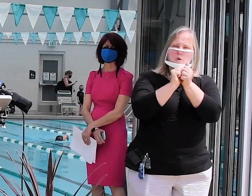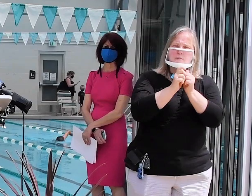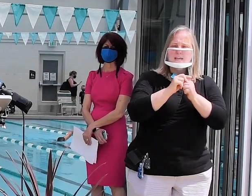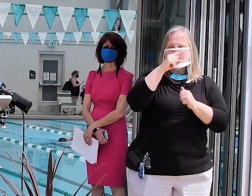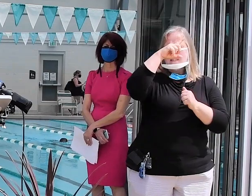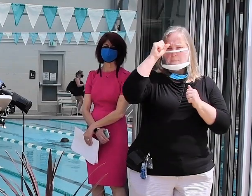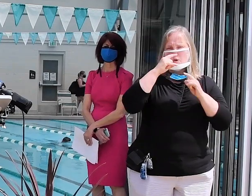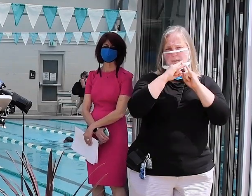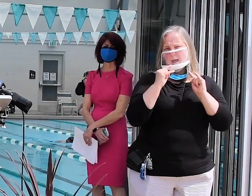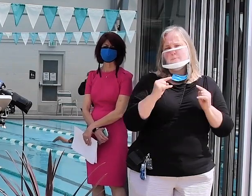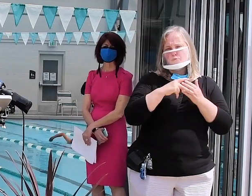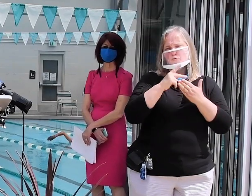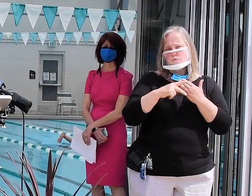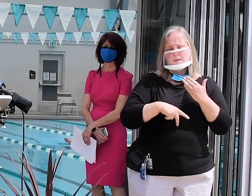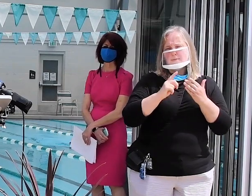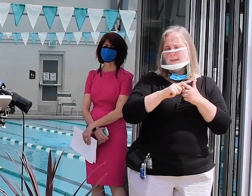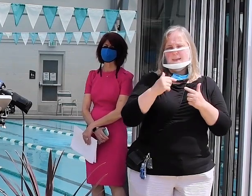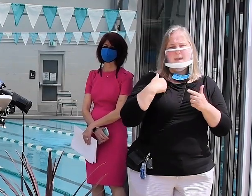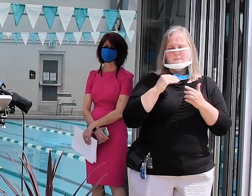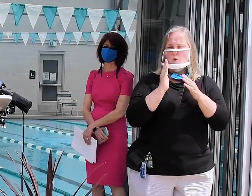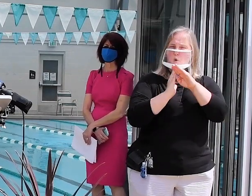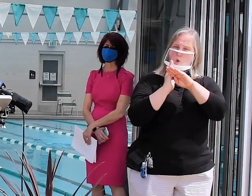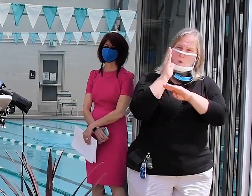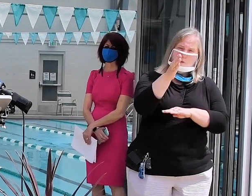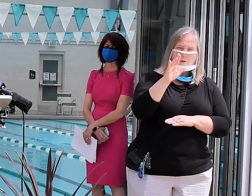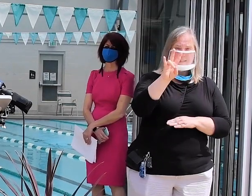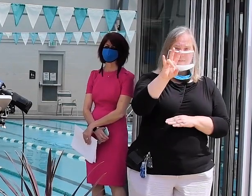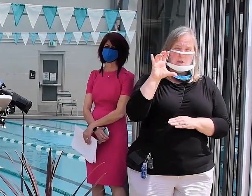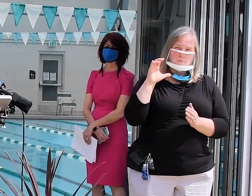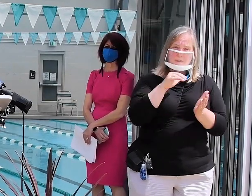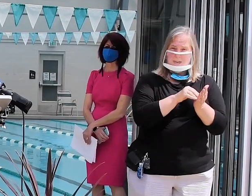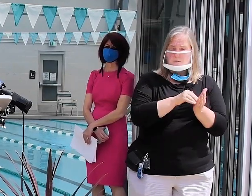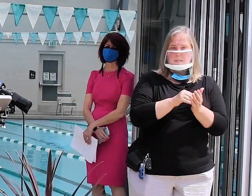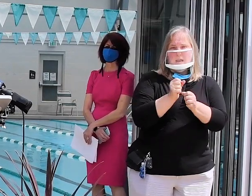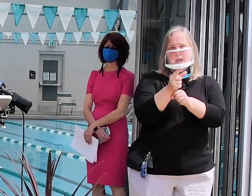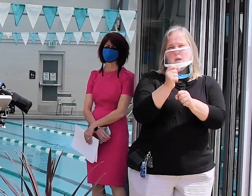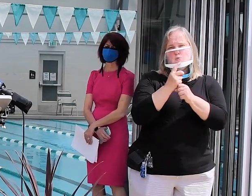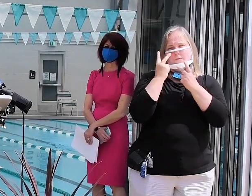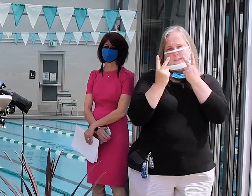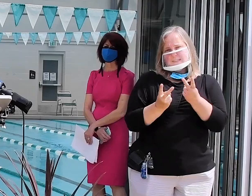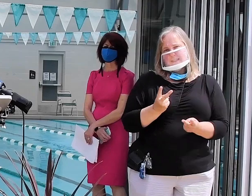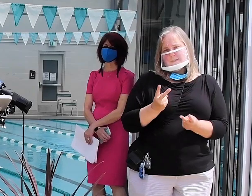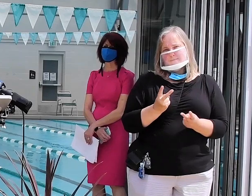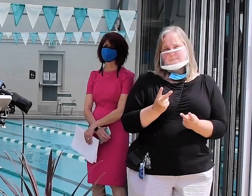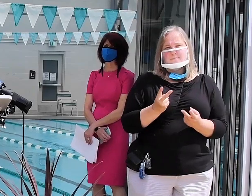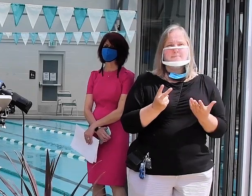camp programs and had over 700,000 annual visits.